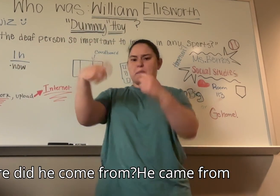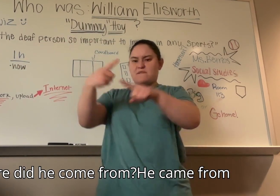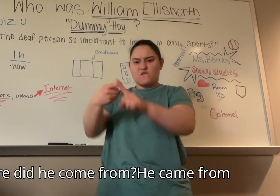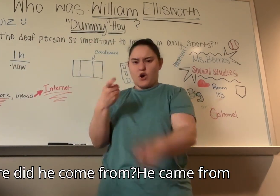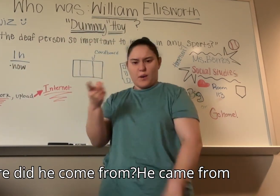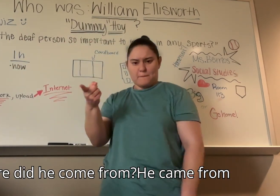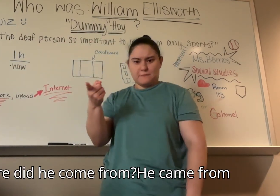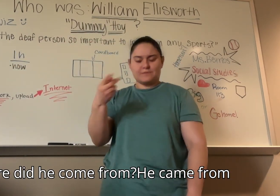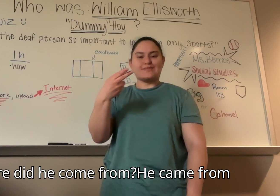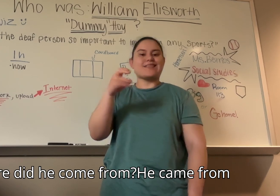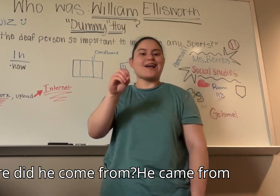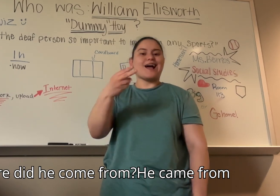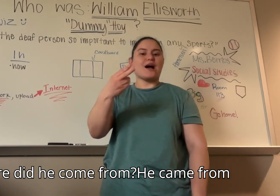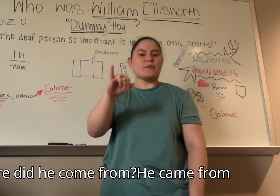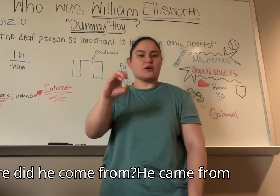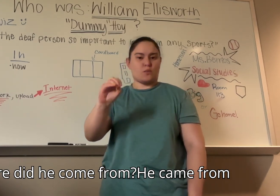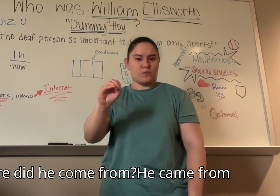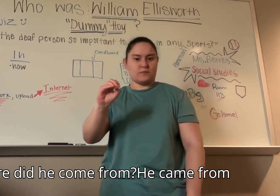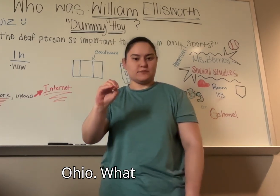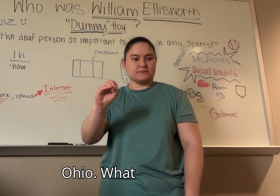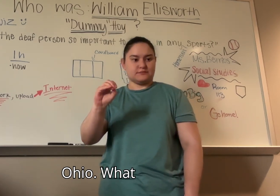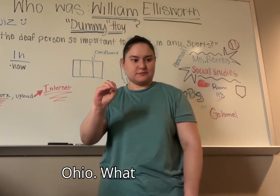Where did he come from? He came from Ohio.